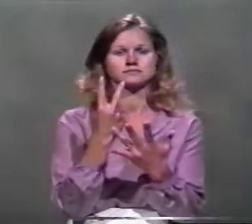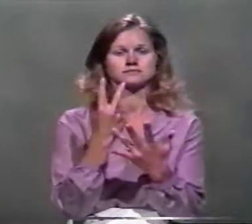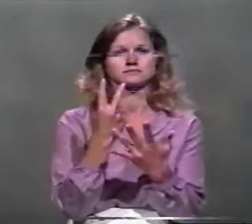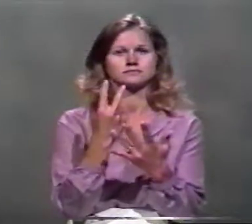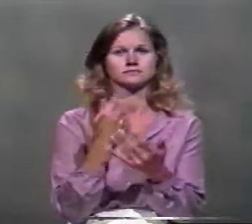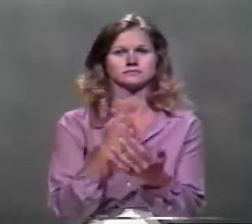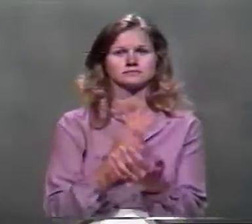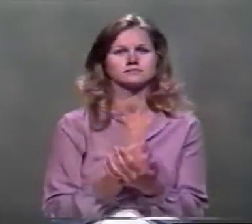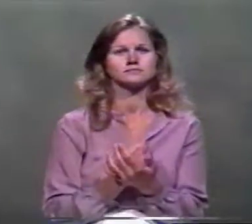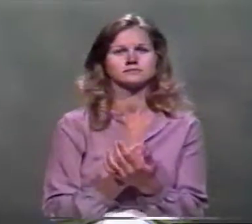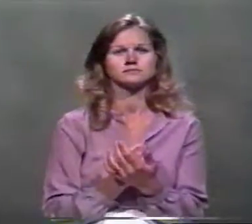2 on Thursday.